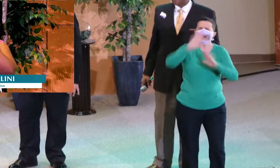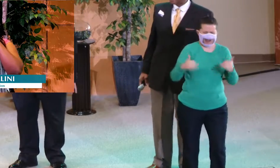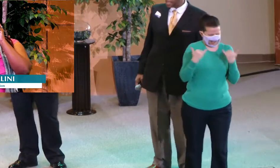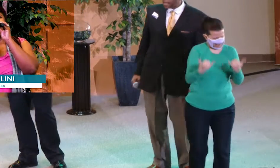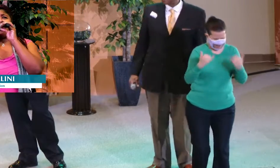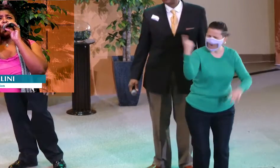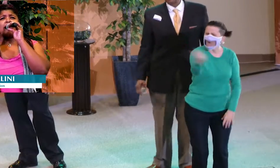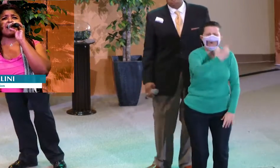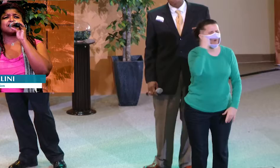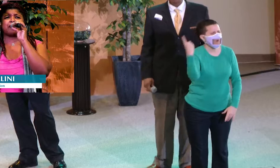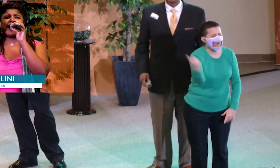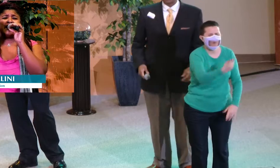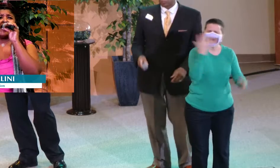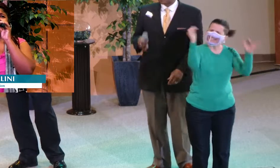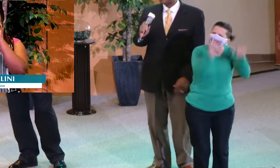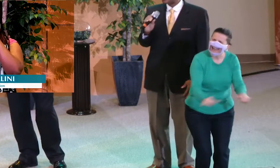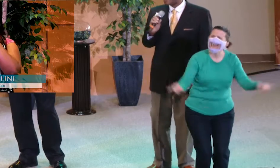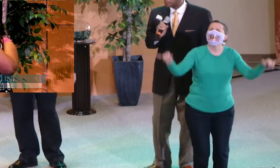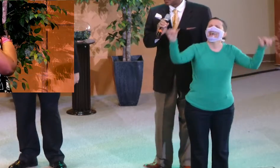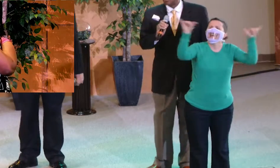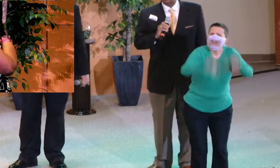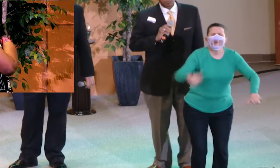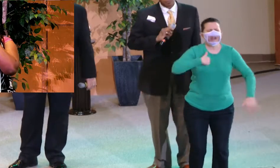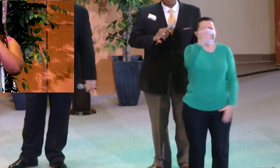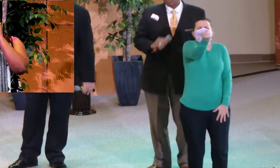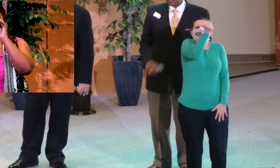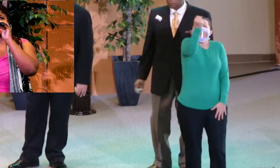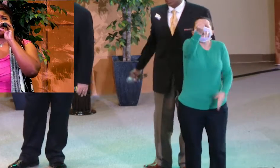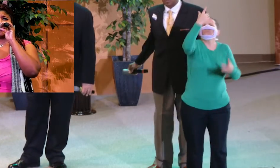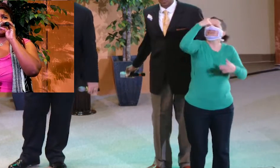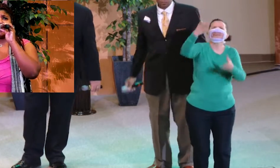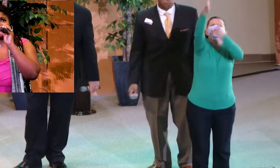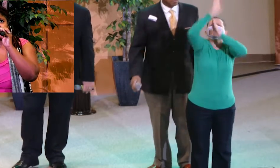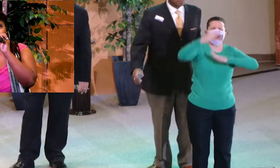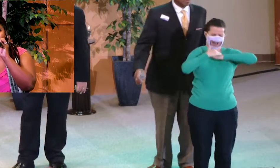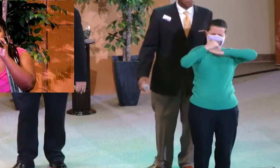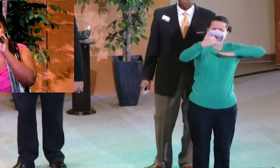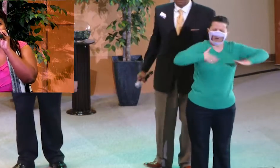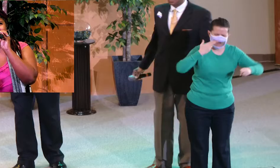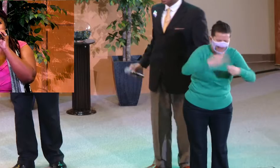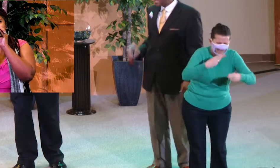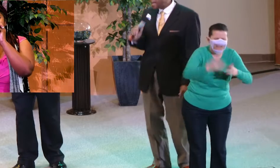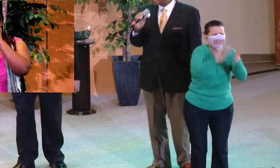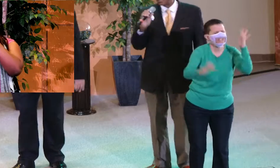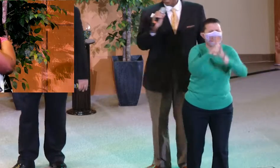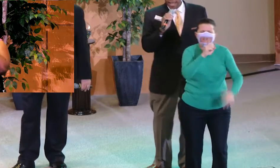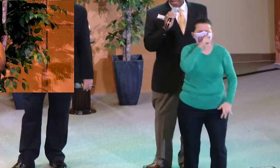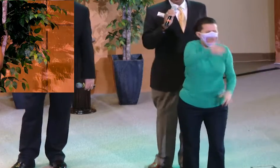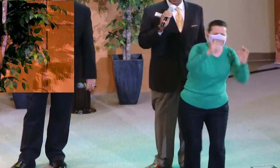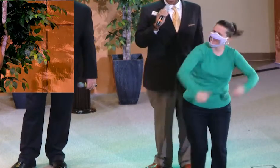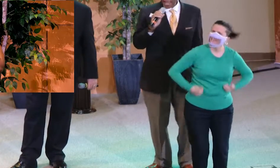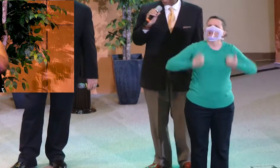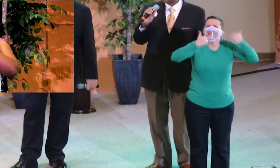the same. I hold up God's power and God called my name. Jesus is the truth and the light. Believe me